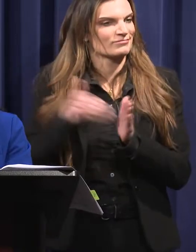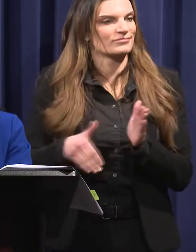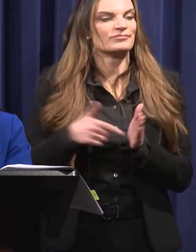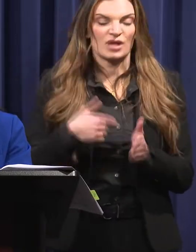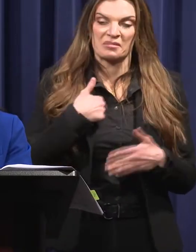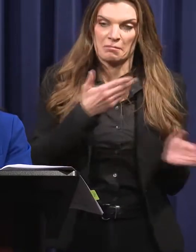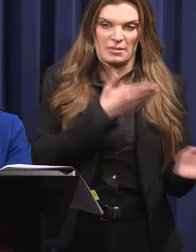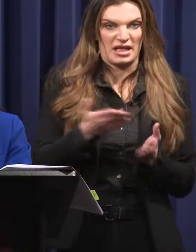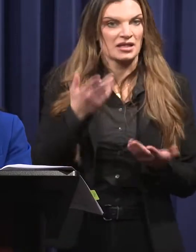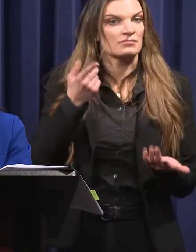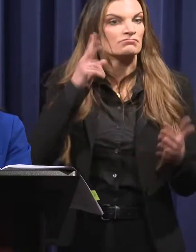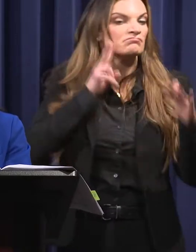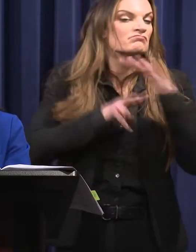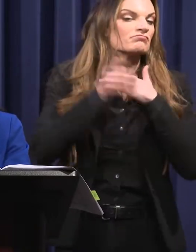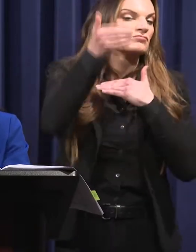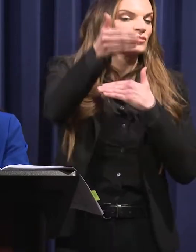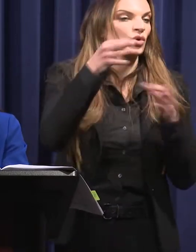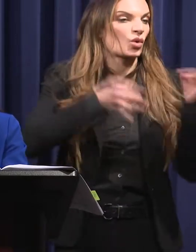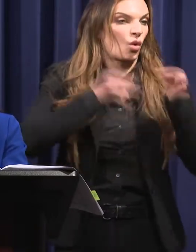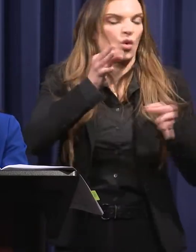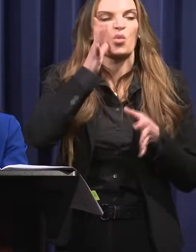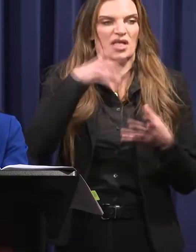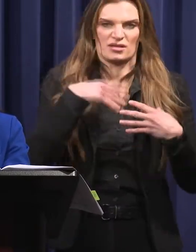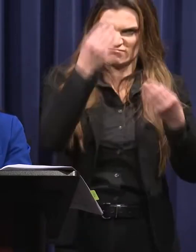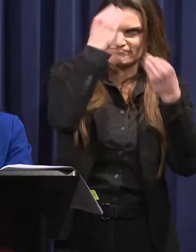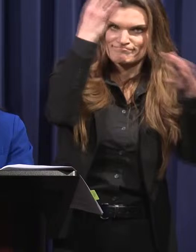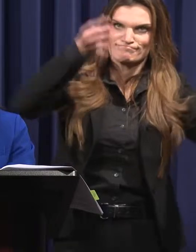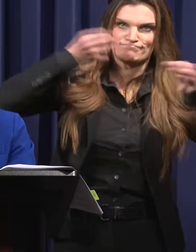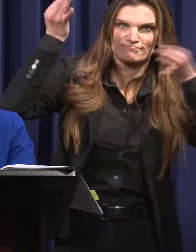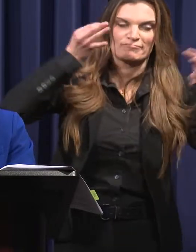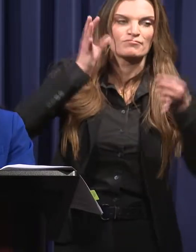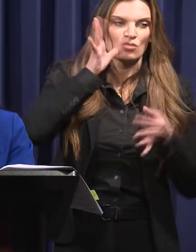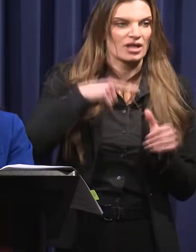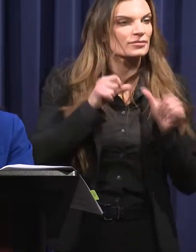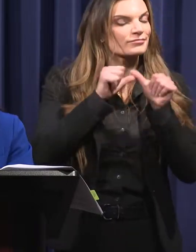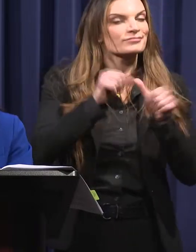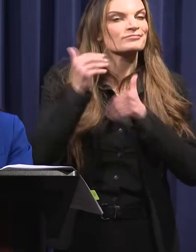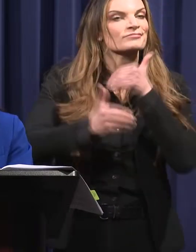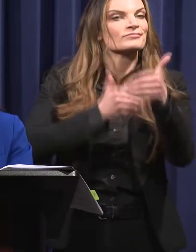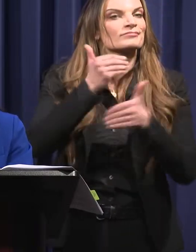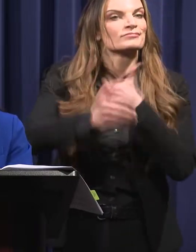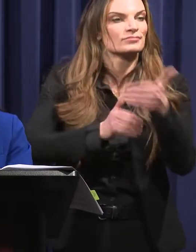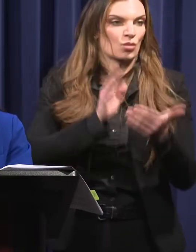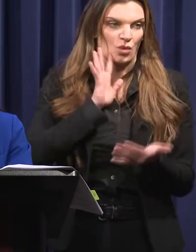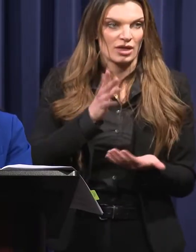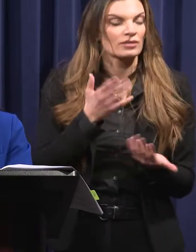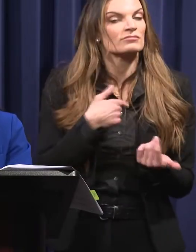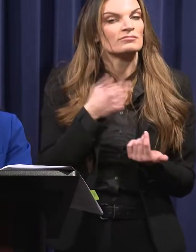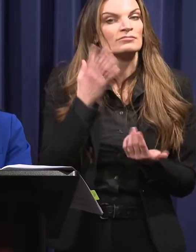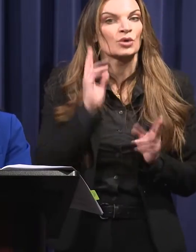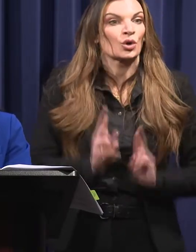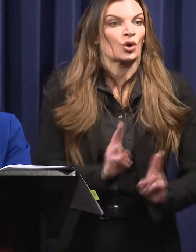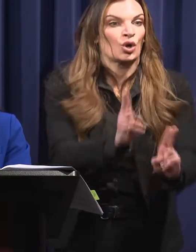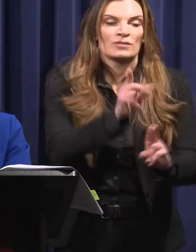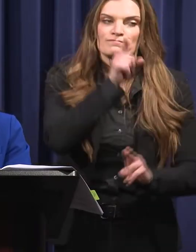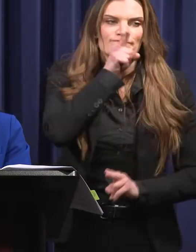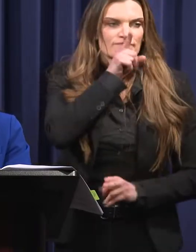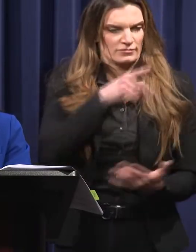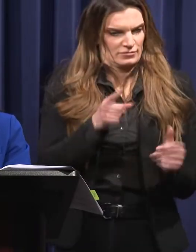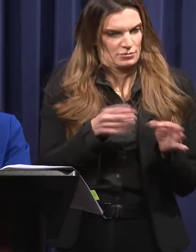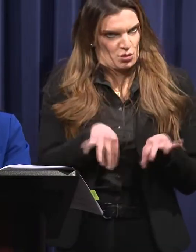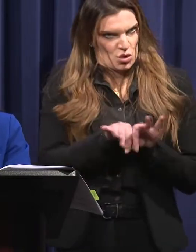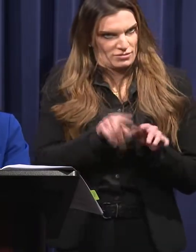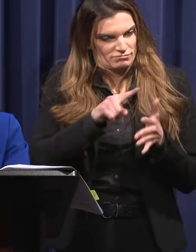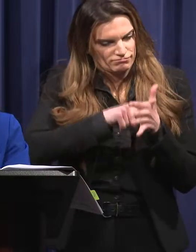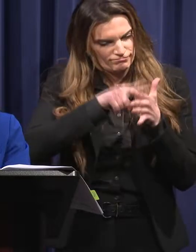court. Our investigation will continue full steam on its own timeline to ensure thoroughness, precision,